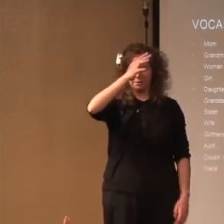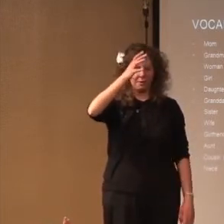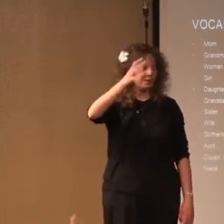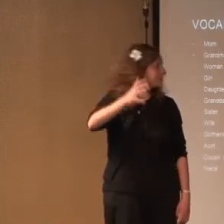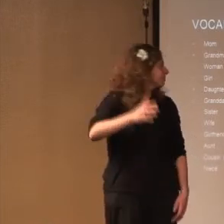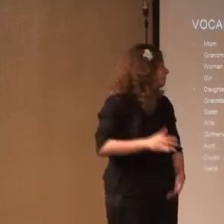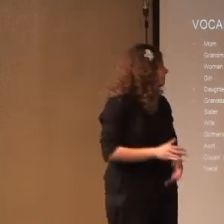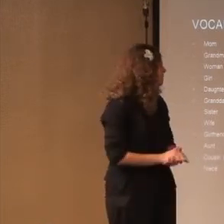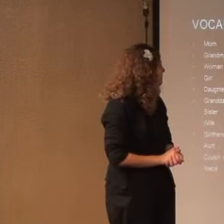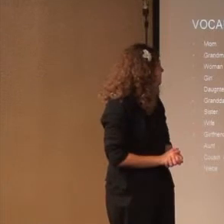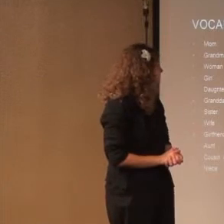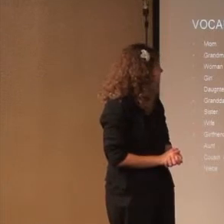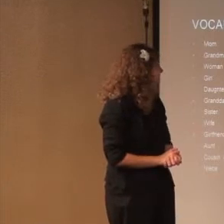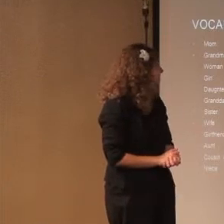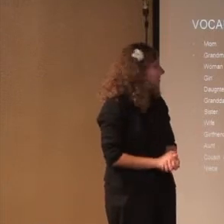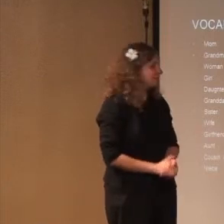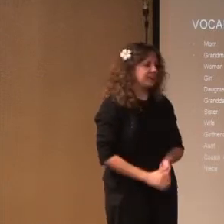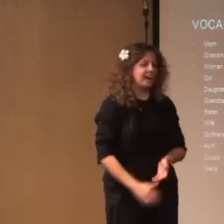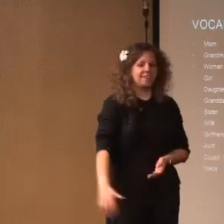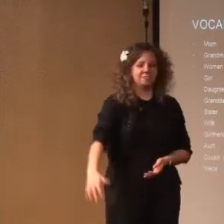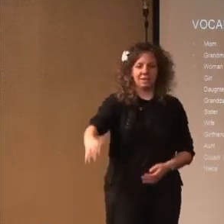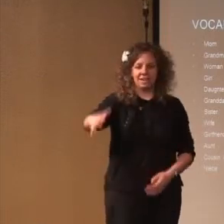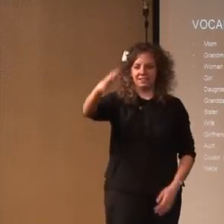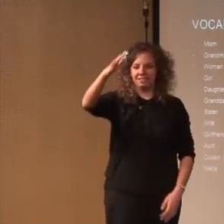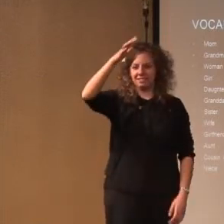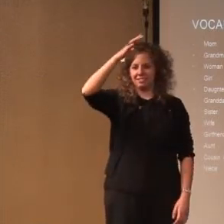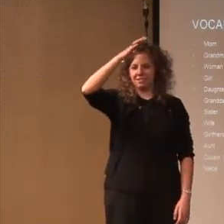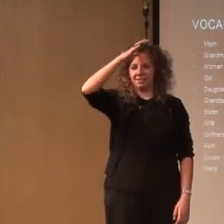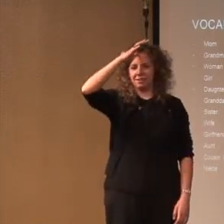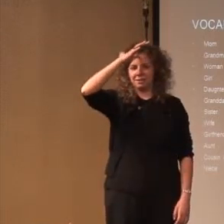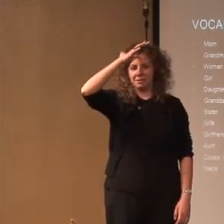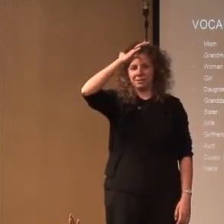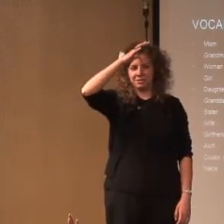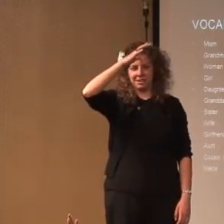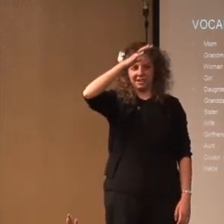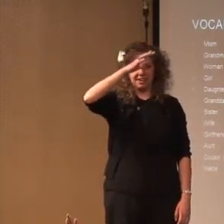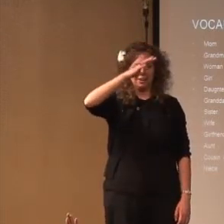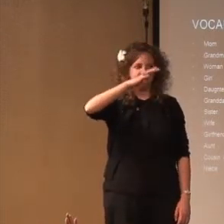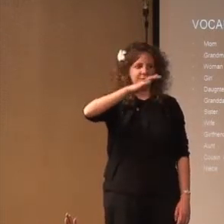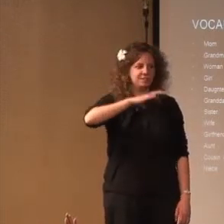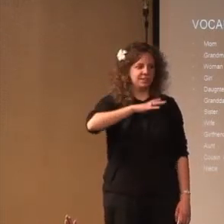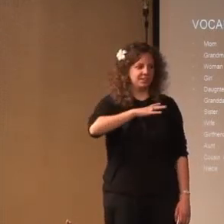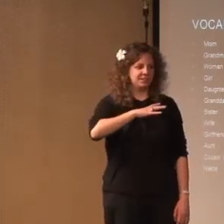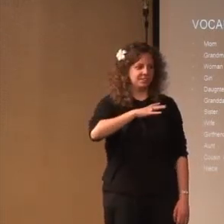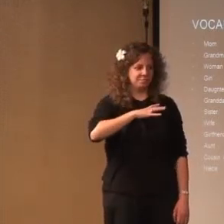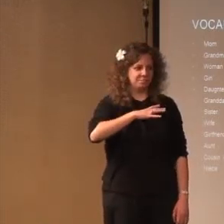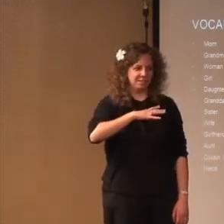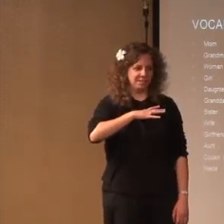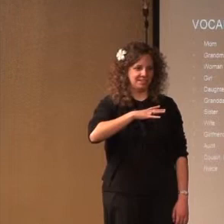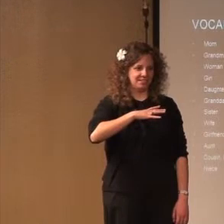Grandpa. Then we have man. Starting here and going down.